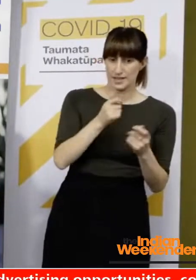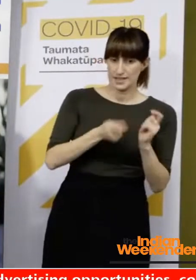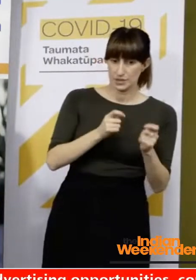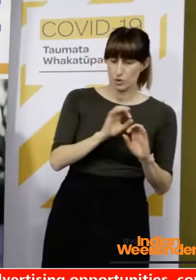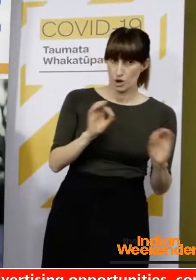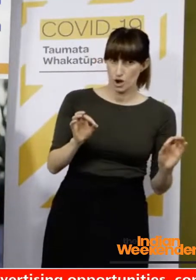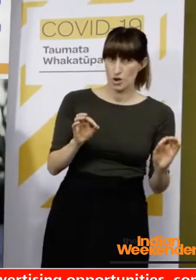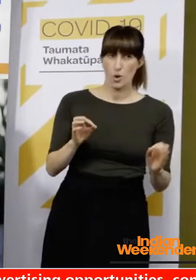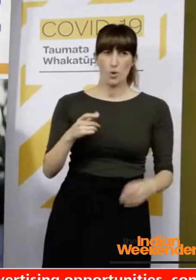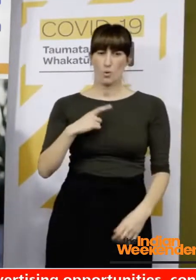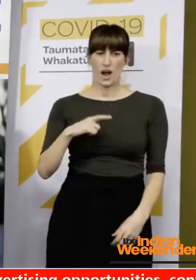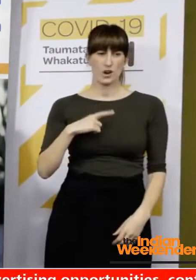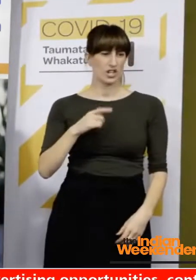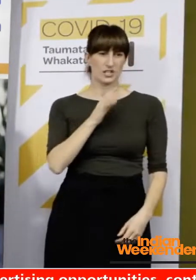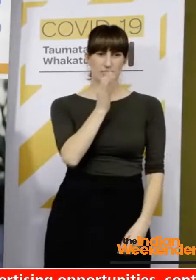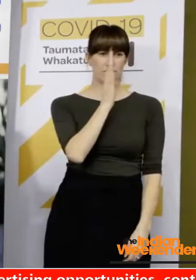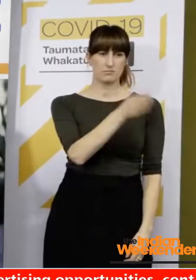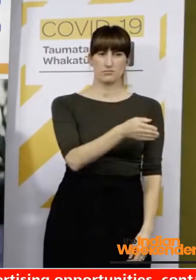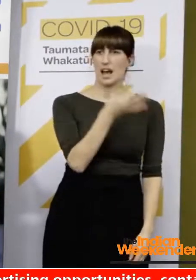tested before they left?